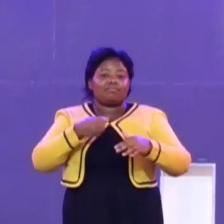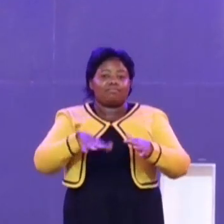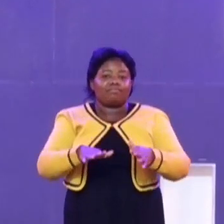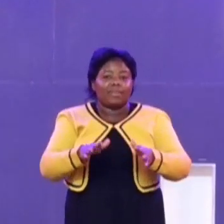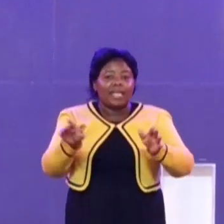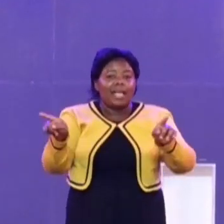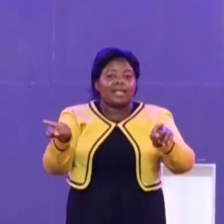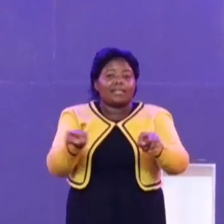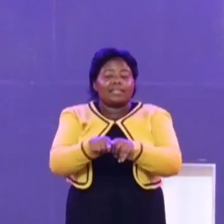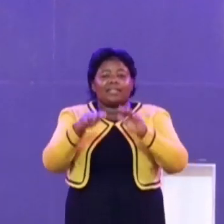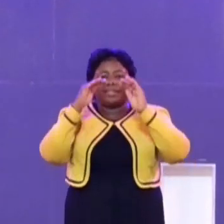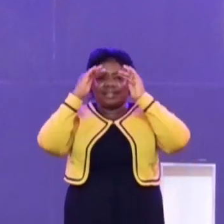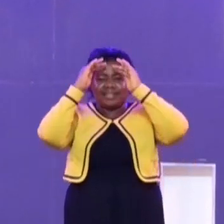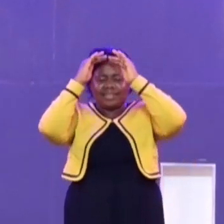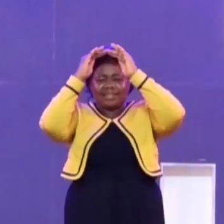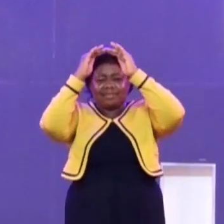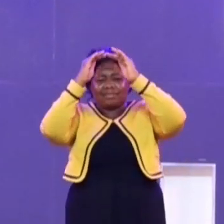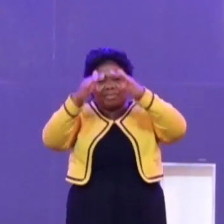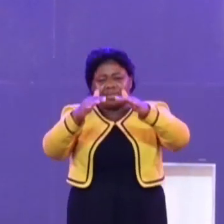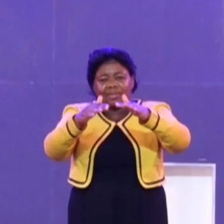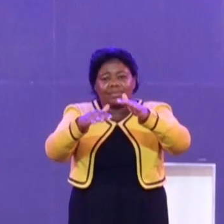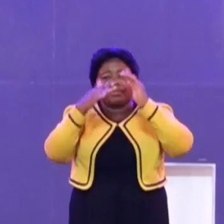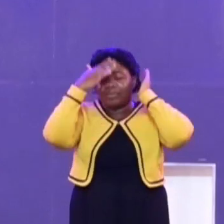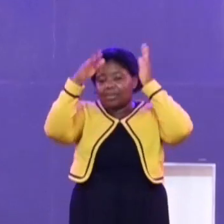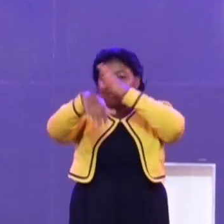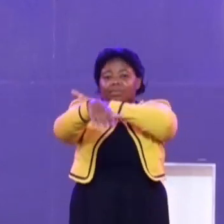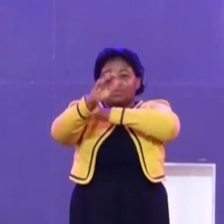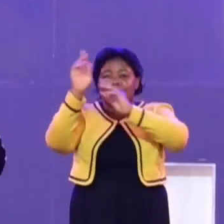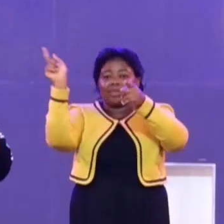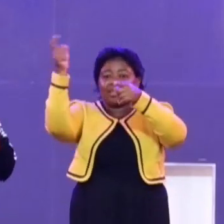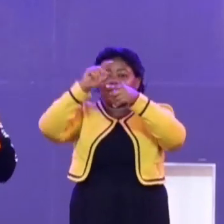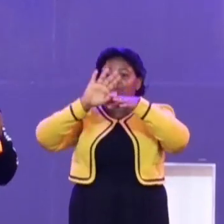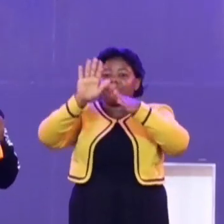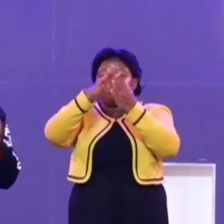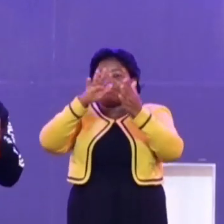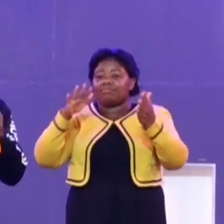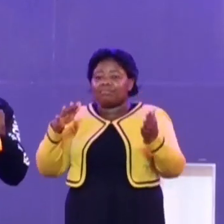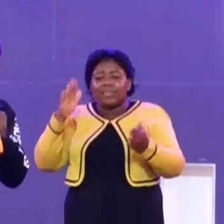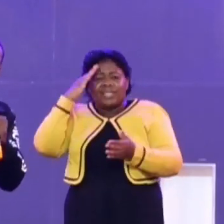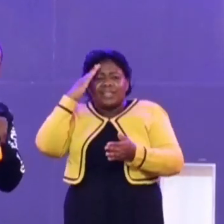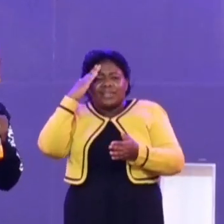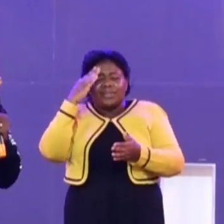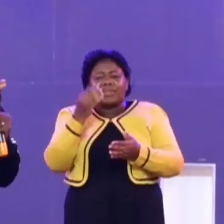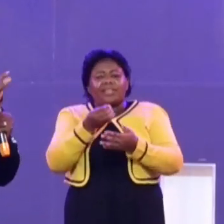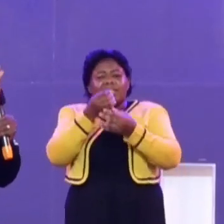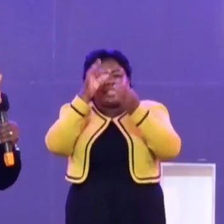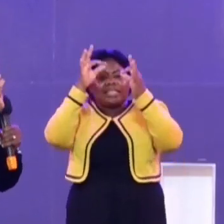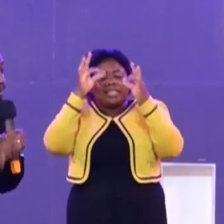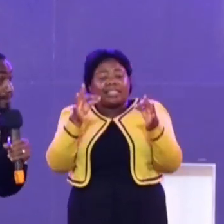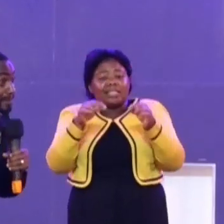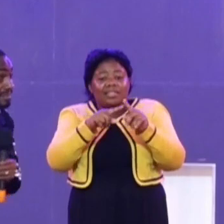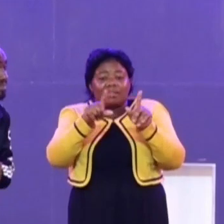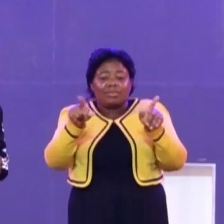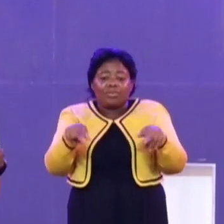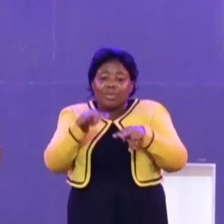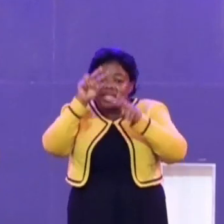Ne bishop ujari mukama mwongere chitibwa. And even where the bishop is, may the Lord honor him. Mumuchima nyinti ebintu bitu nyomi okuli da biyevi